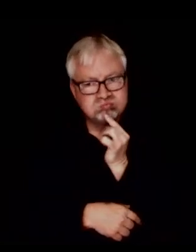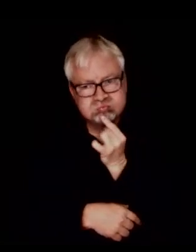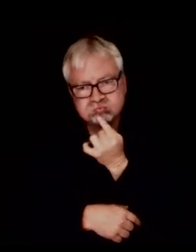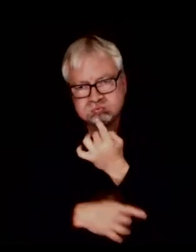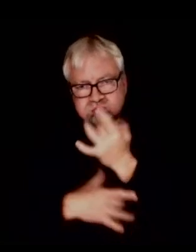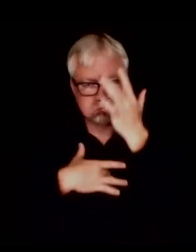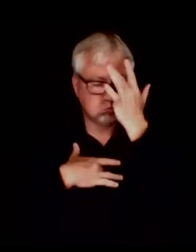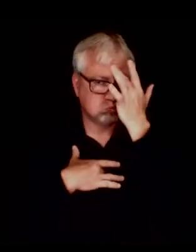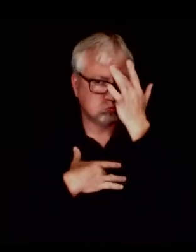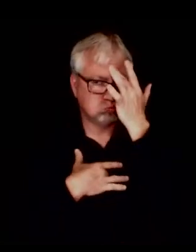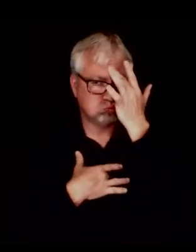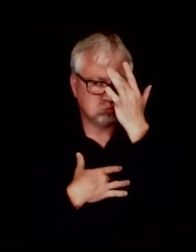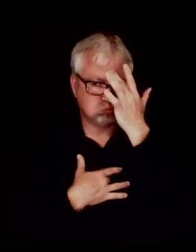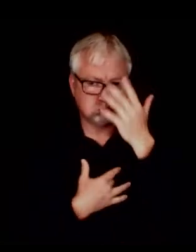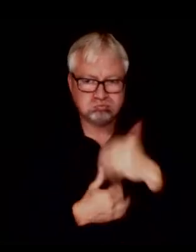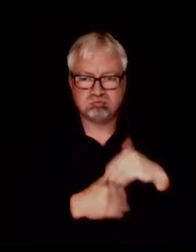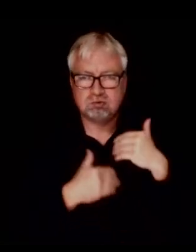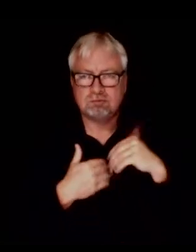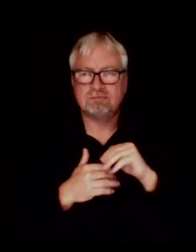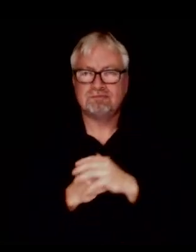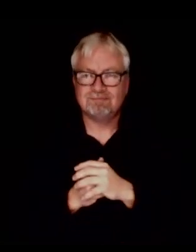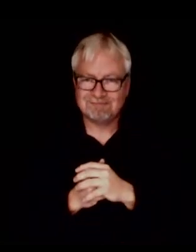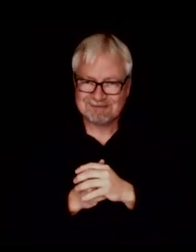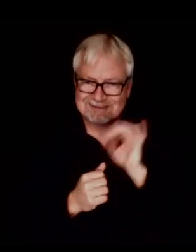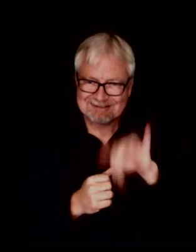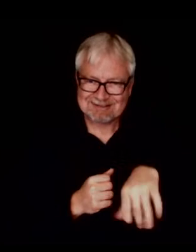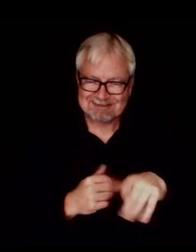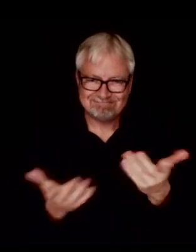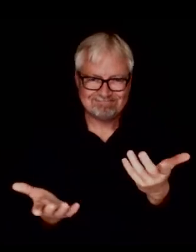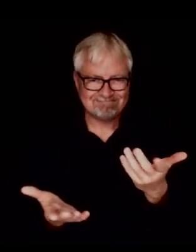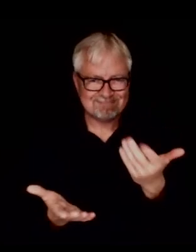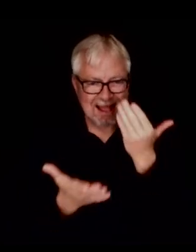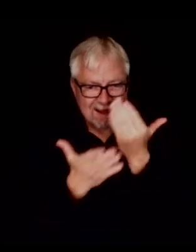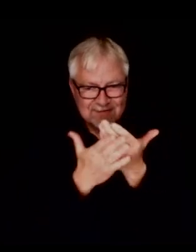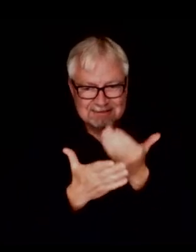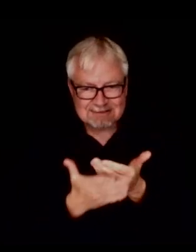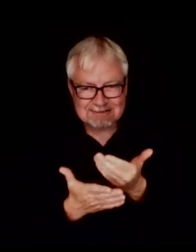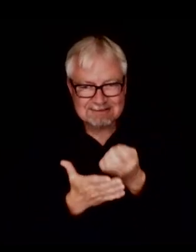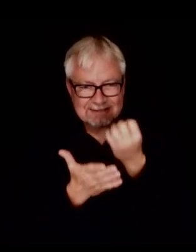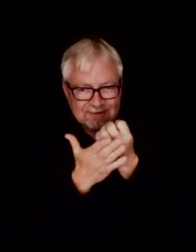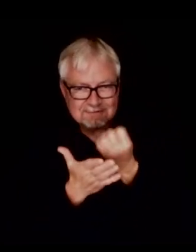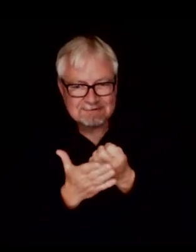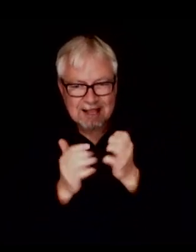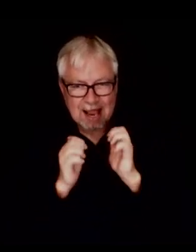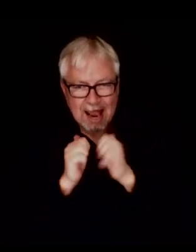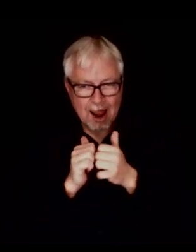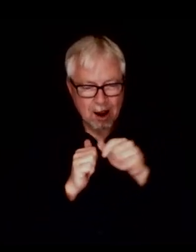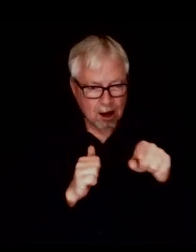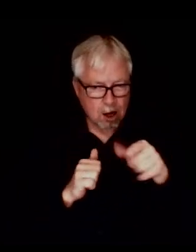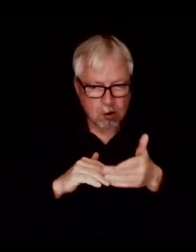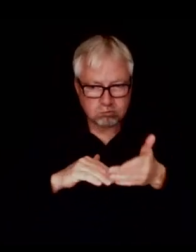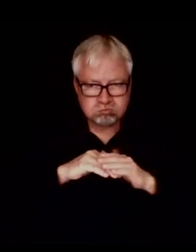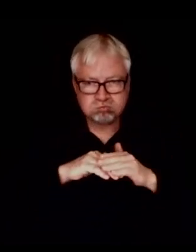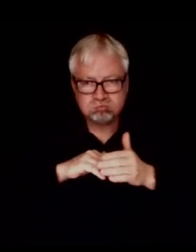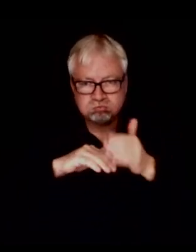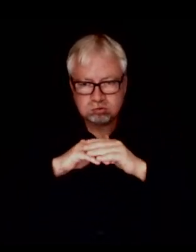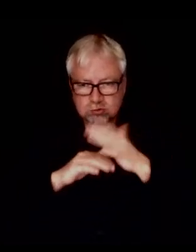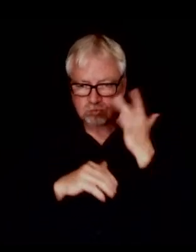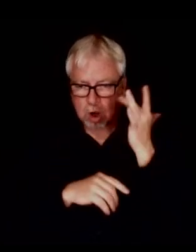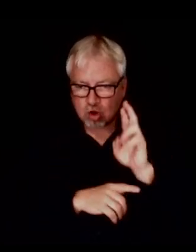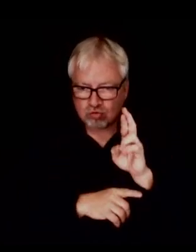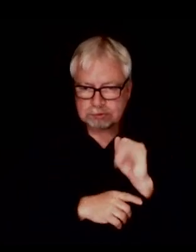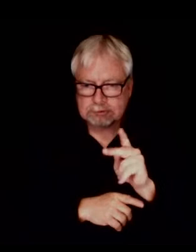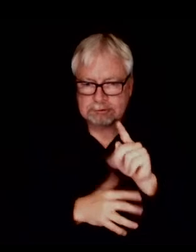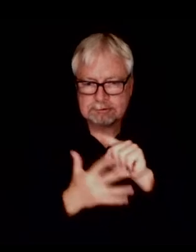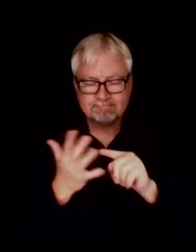There is limited evidence about which underlying medical conditions in children might increase the risk for severe disease. Studies of